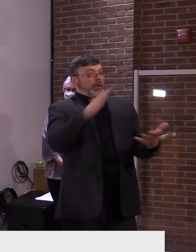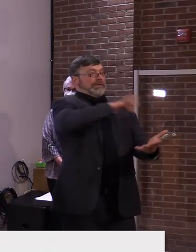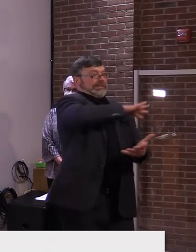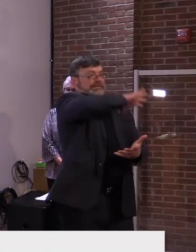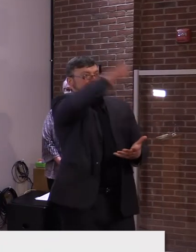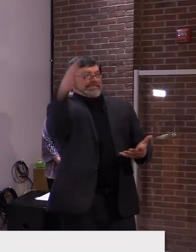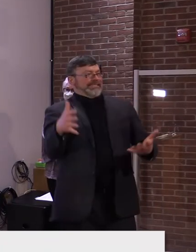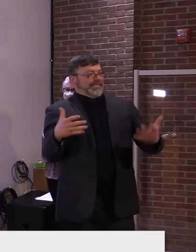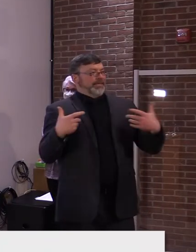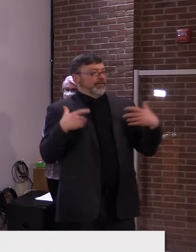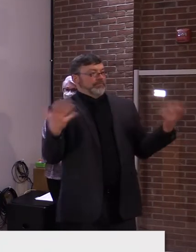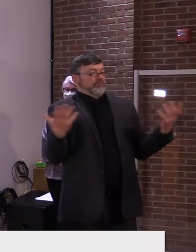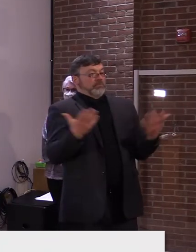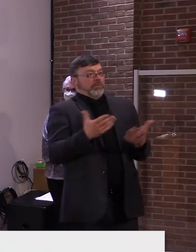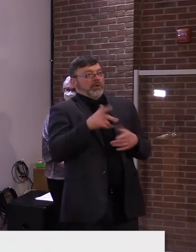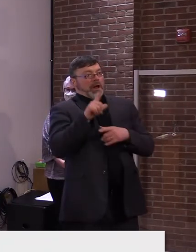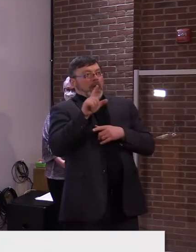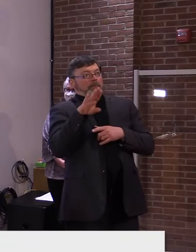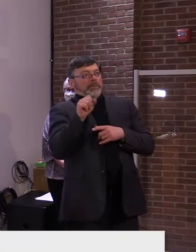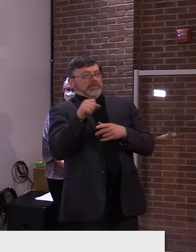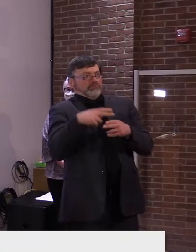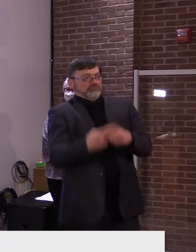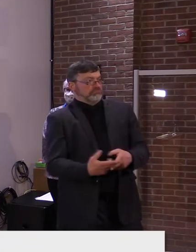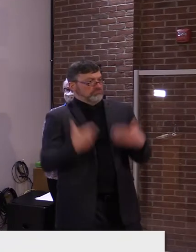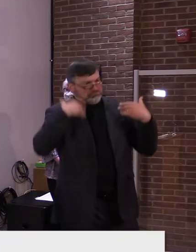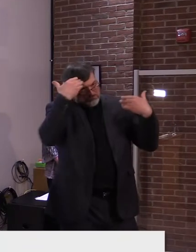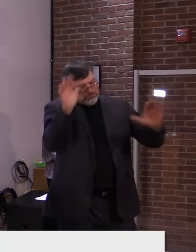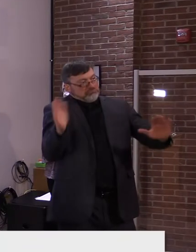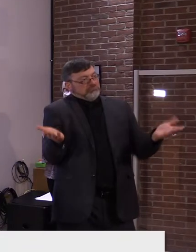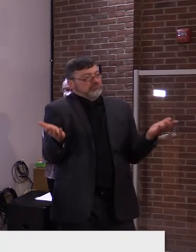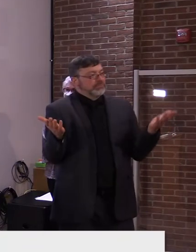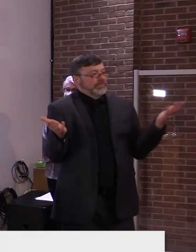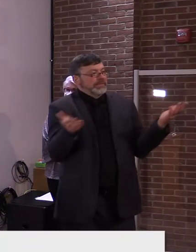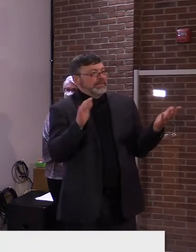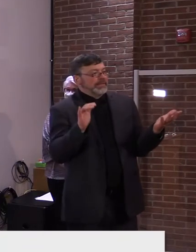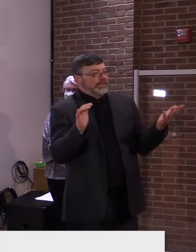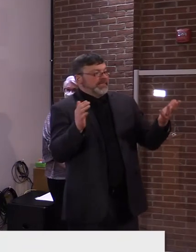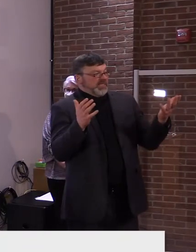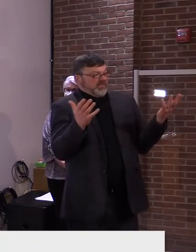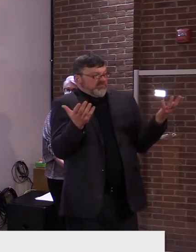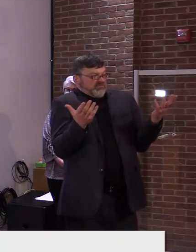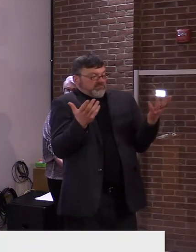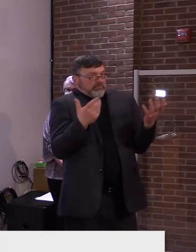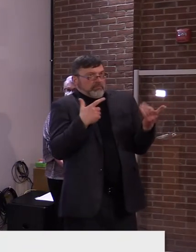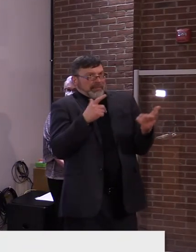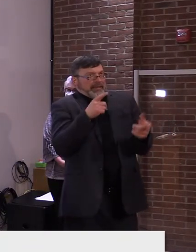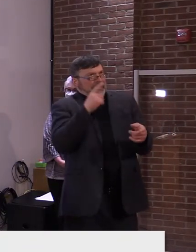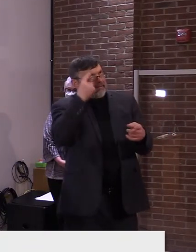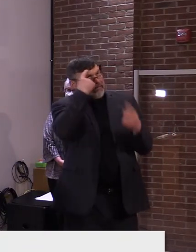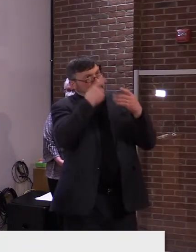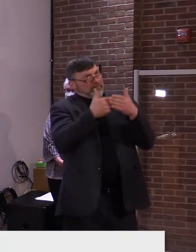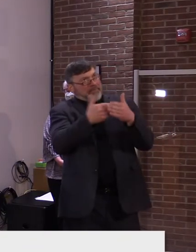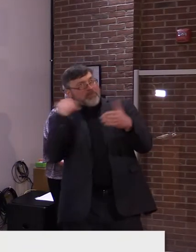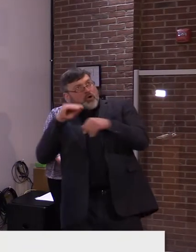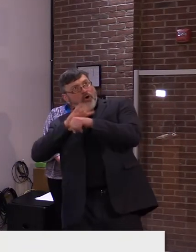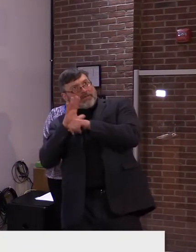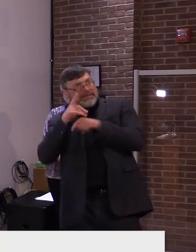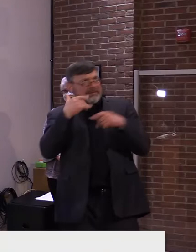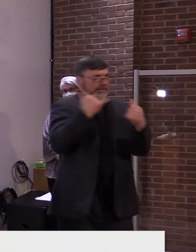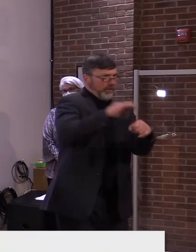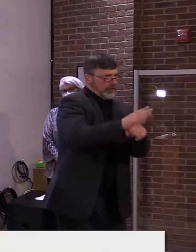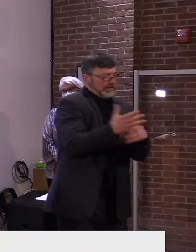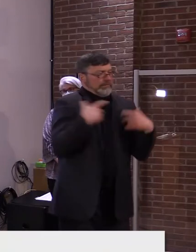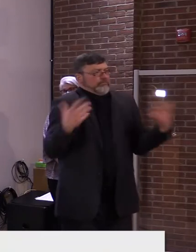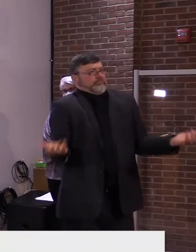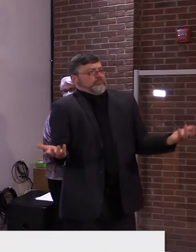and tonnage of waste compared to previous. But it has to be more, there's no question. And then if you